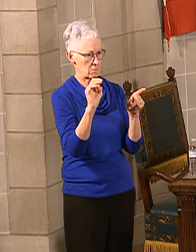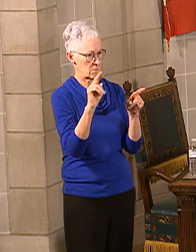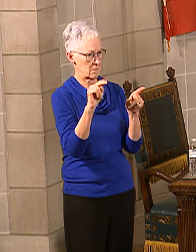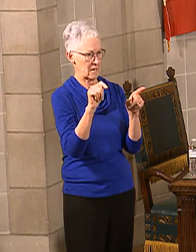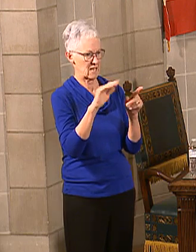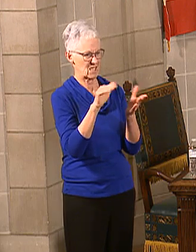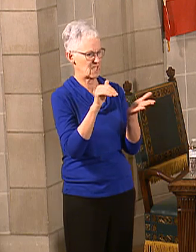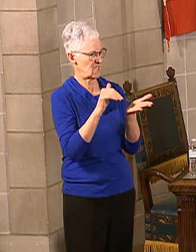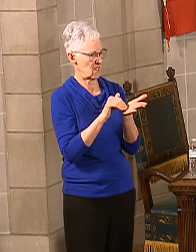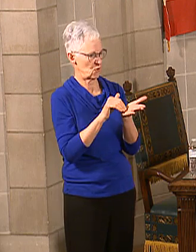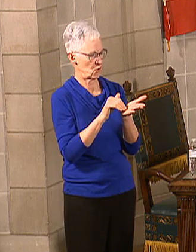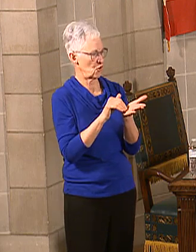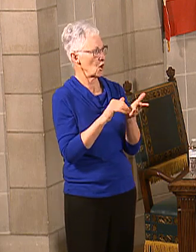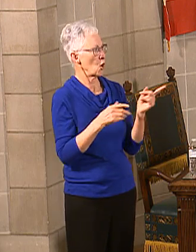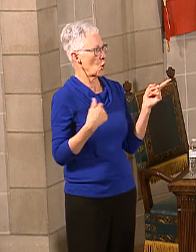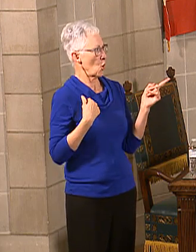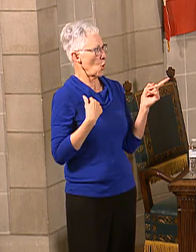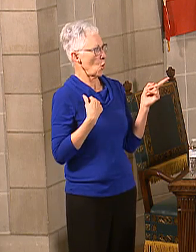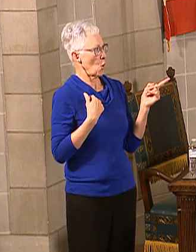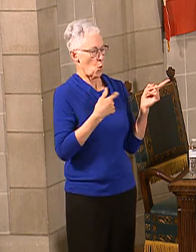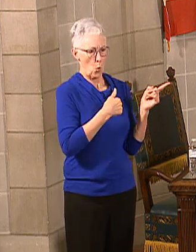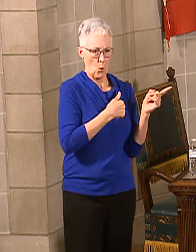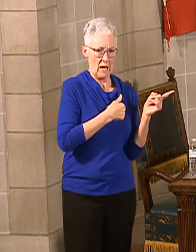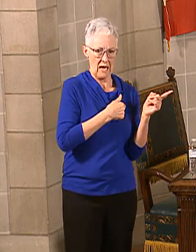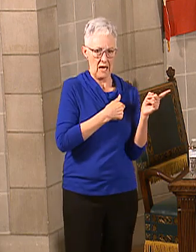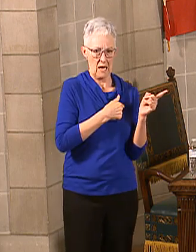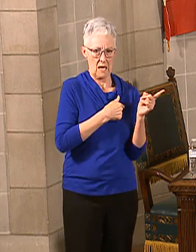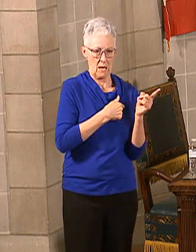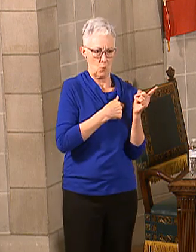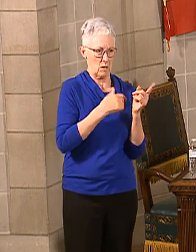had our patient one go there, but she had very severe,